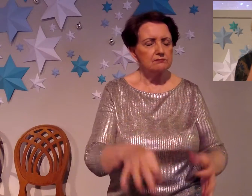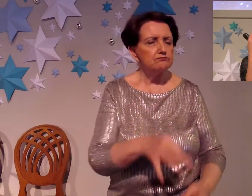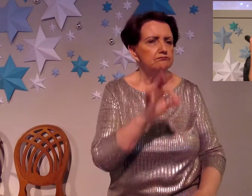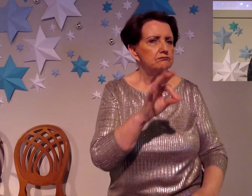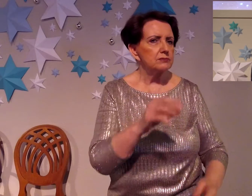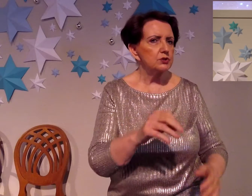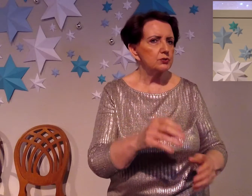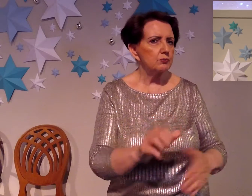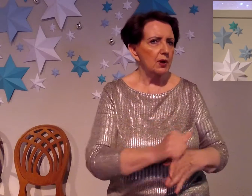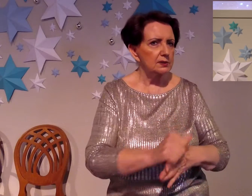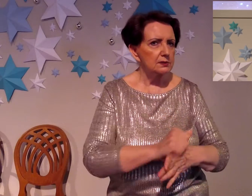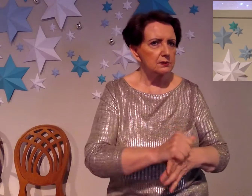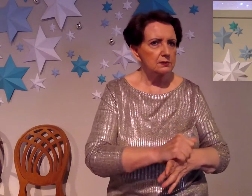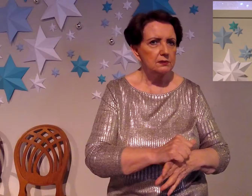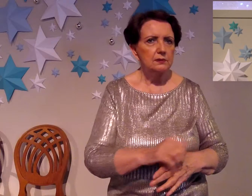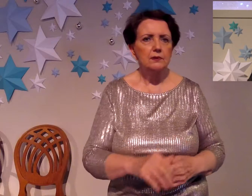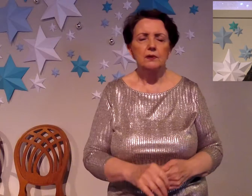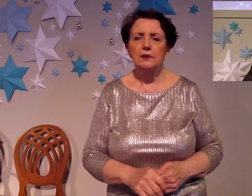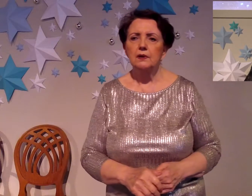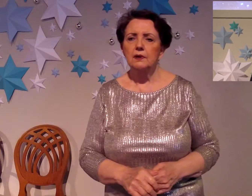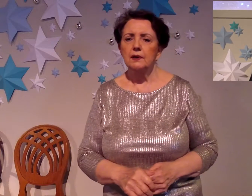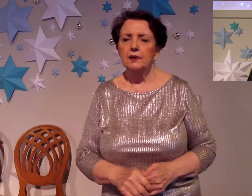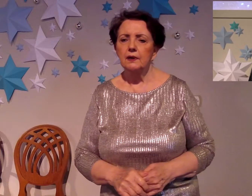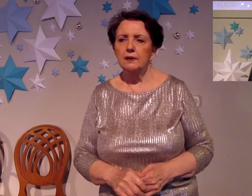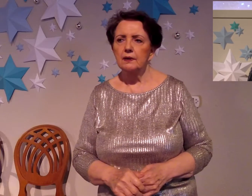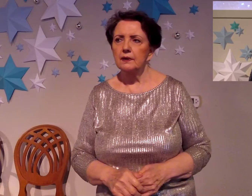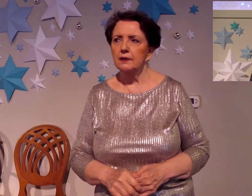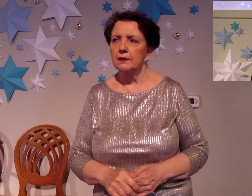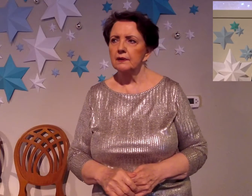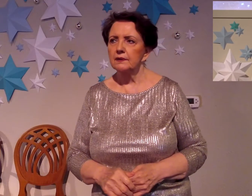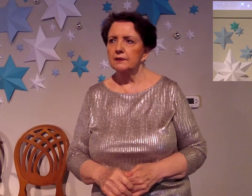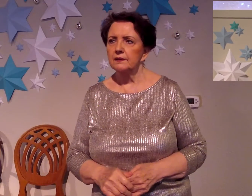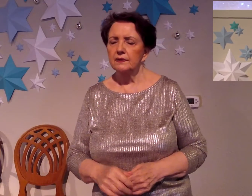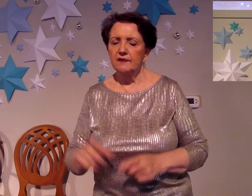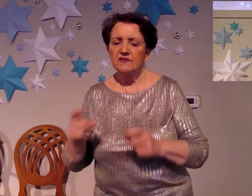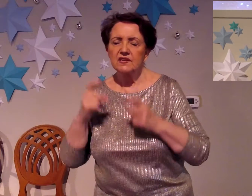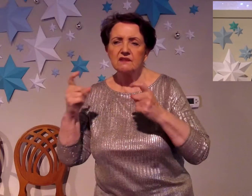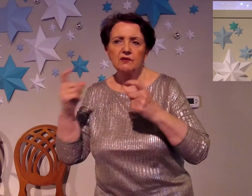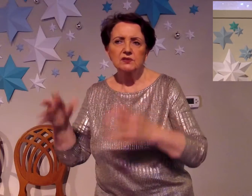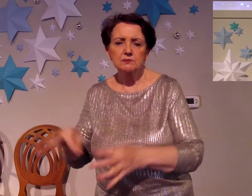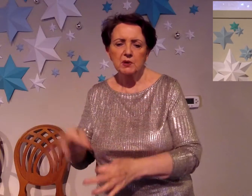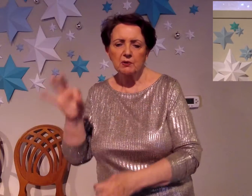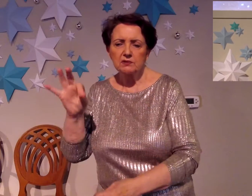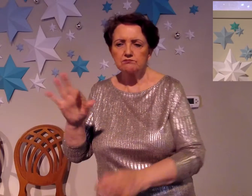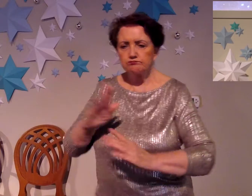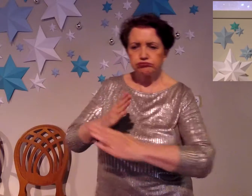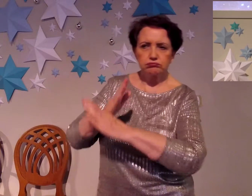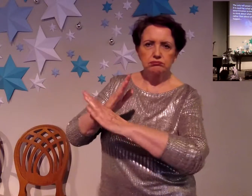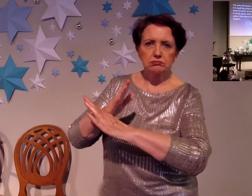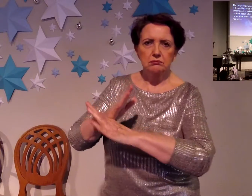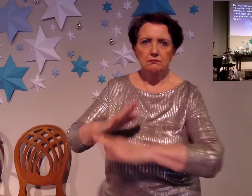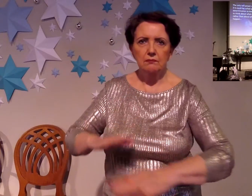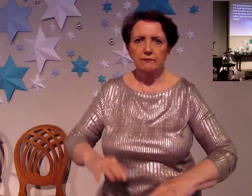practices and to ward off the evil spirits.